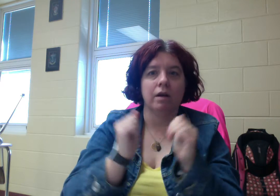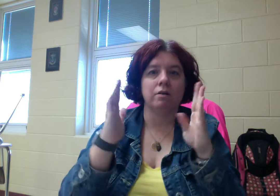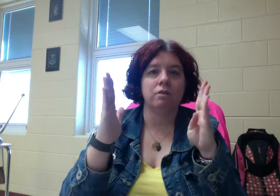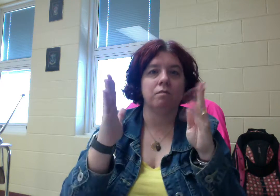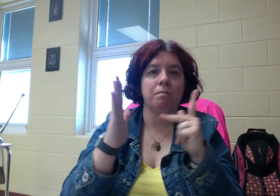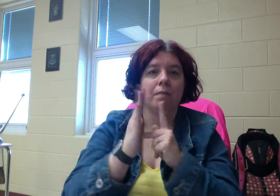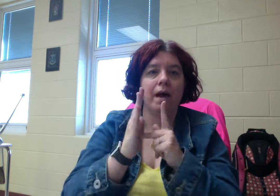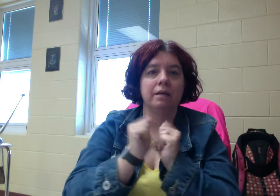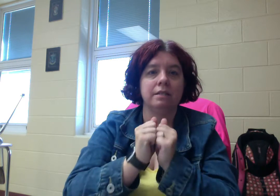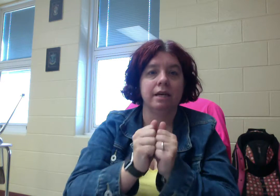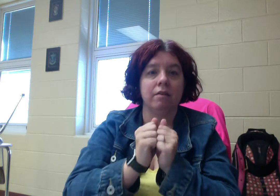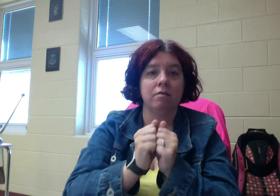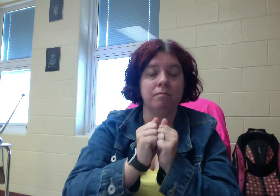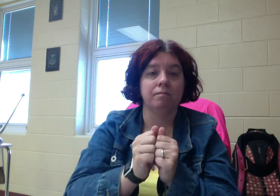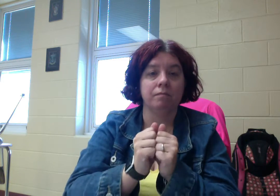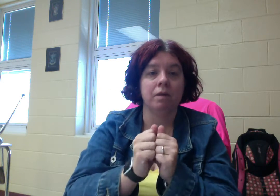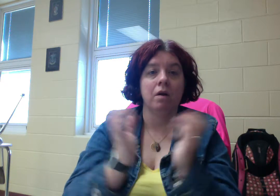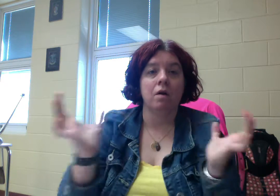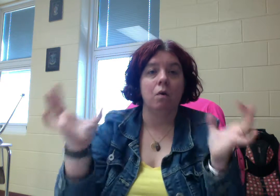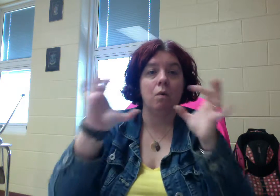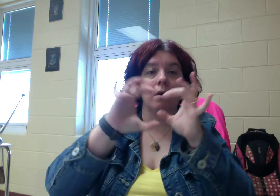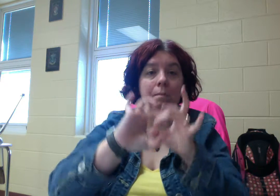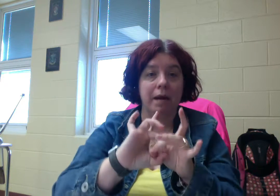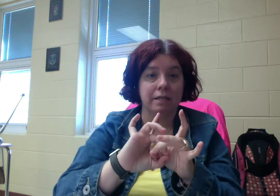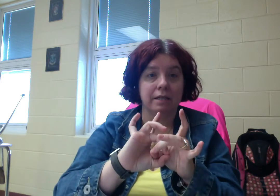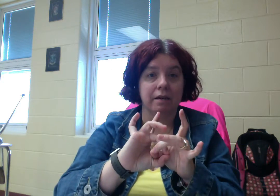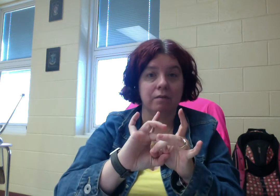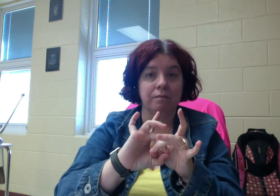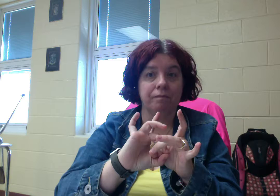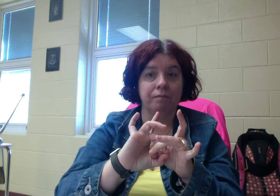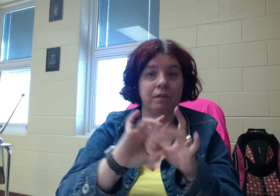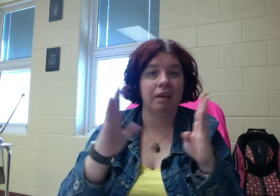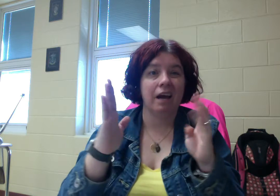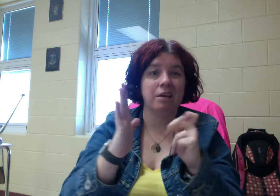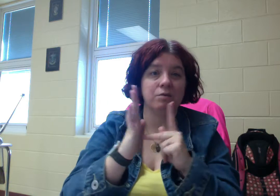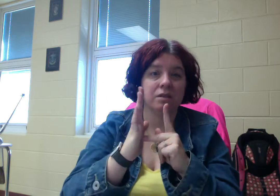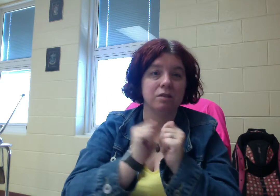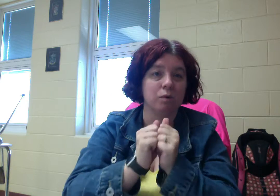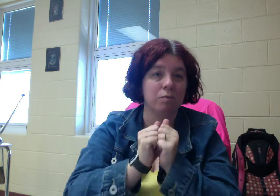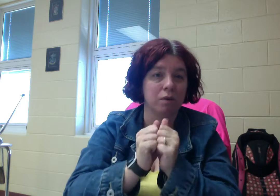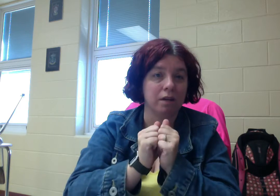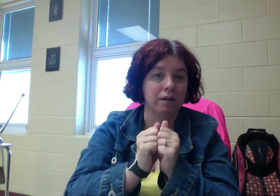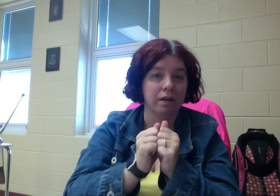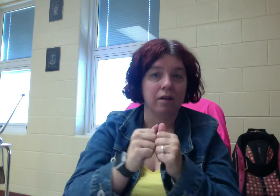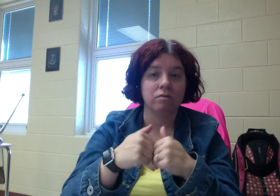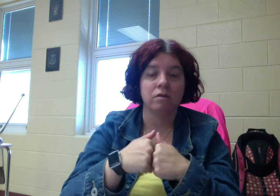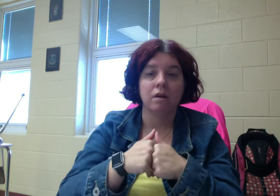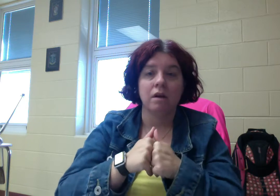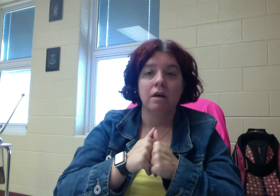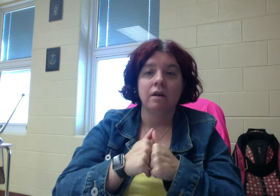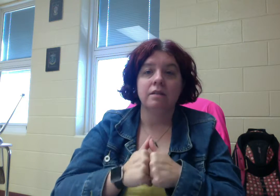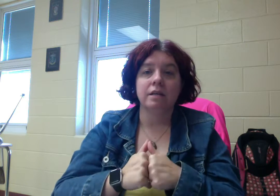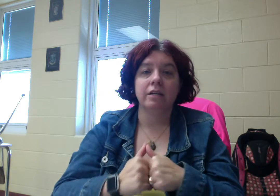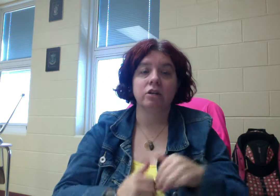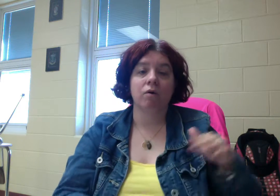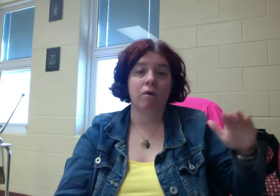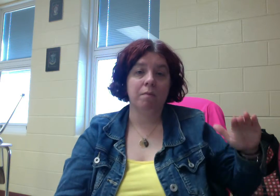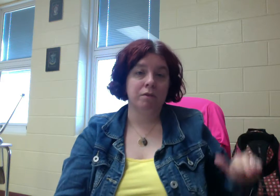so you have back together or back together. I use this one more than anything else. The sign to grow up, you